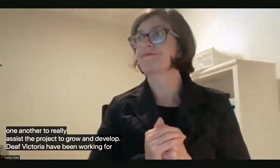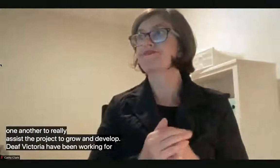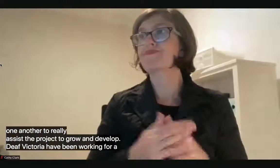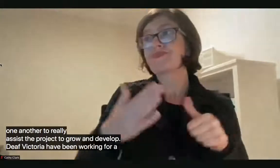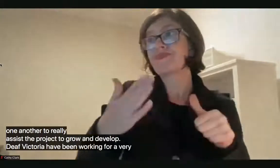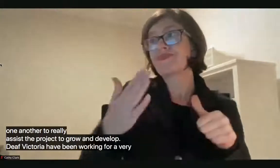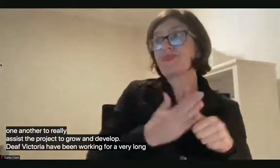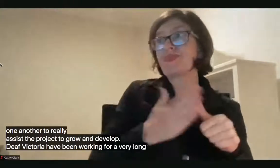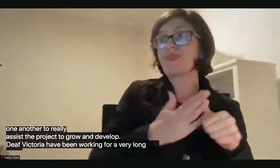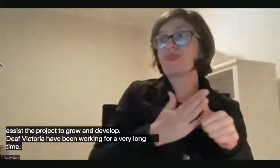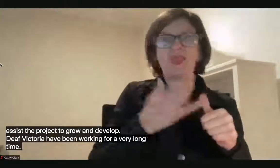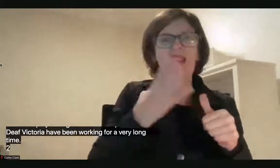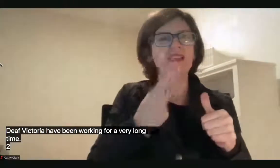sector as well.